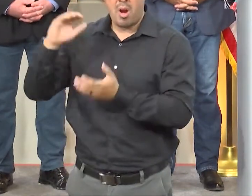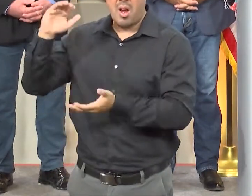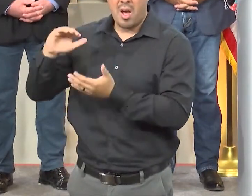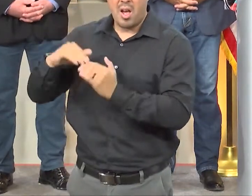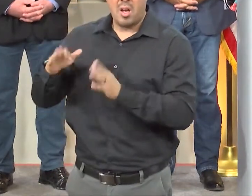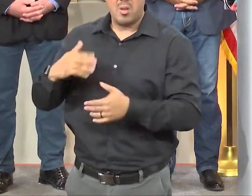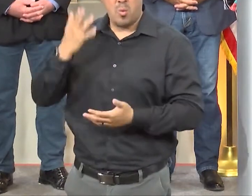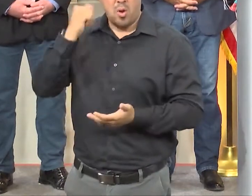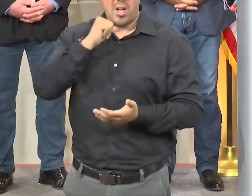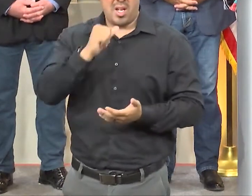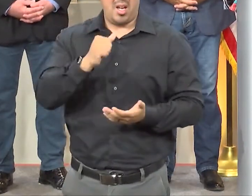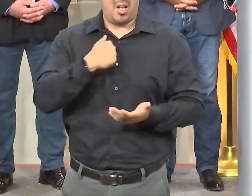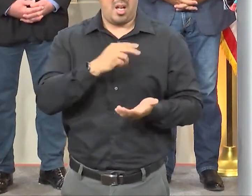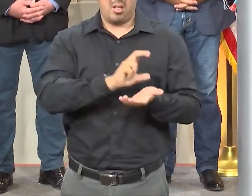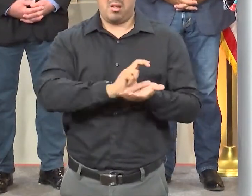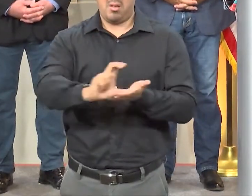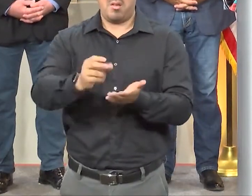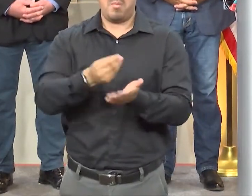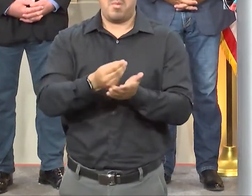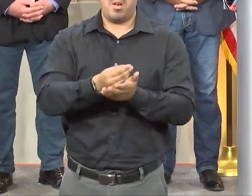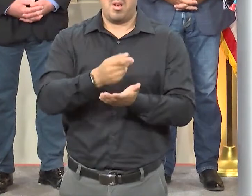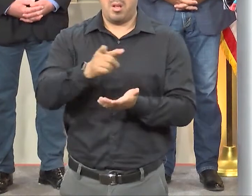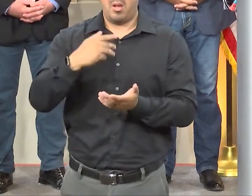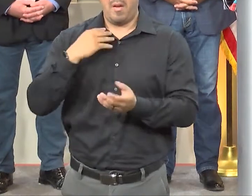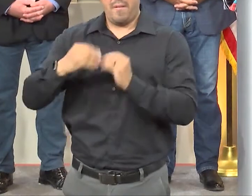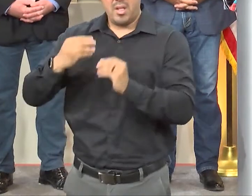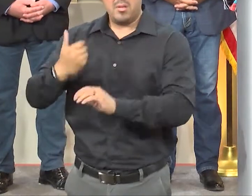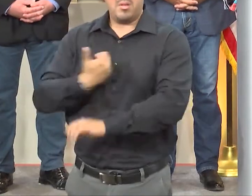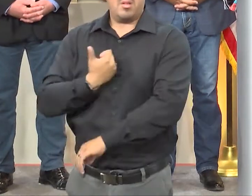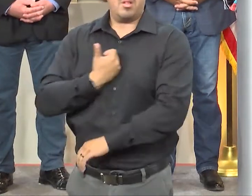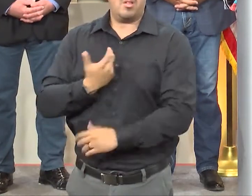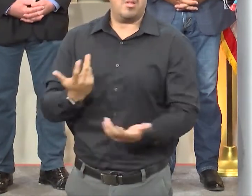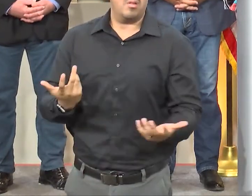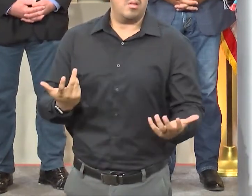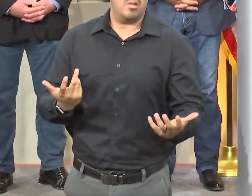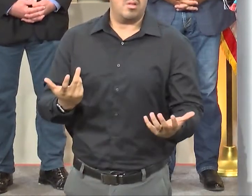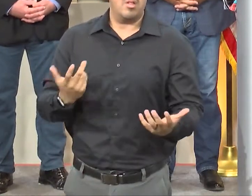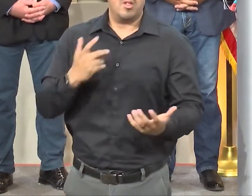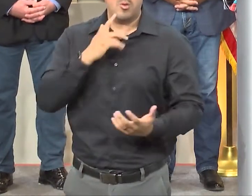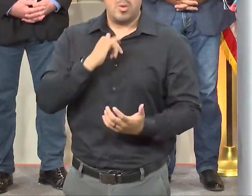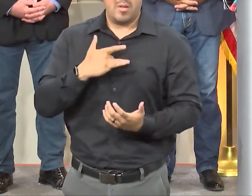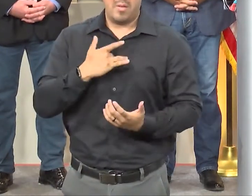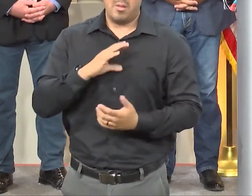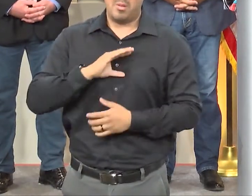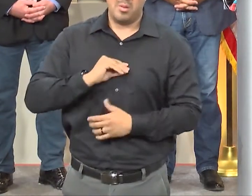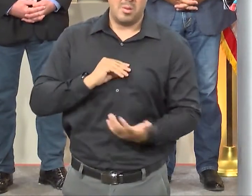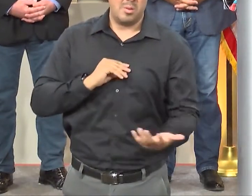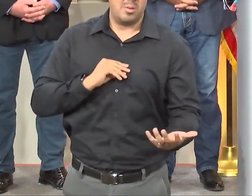that in my house that I have and try to fix it up. So the whole thing was very demeaning as a person.